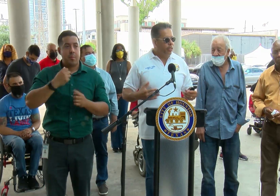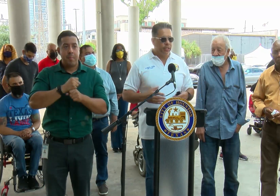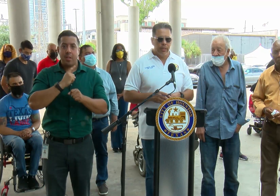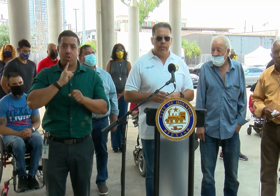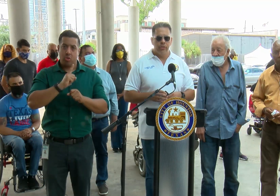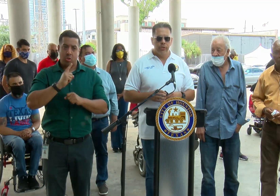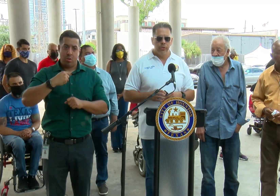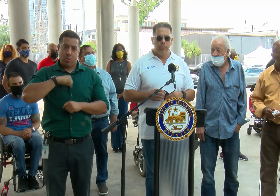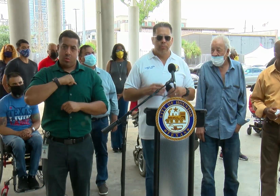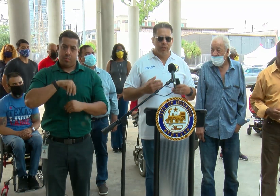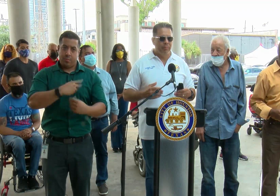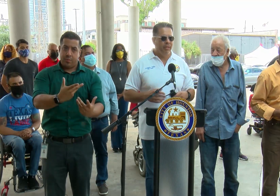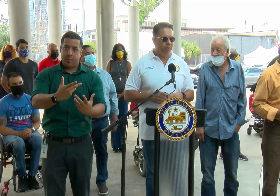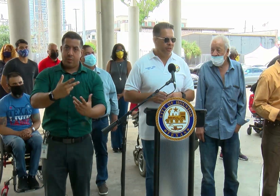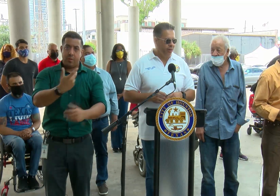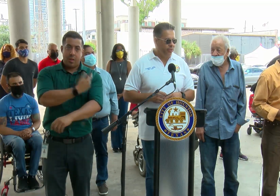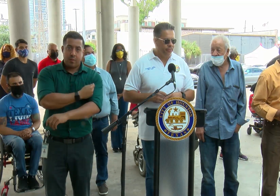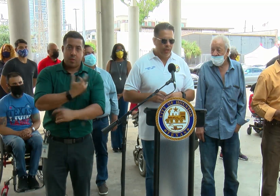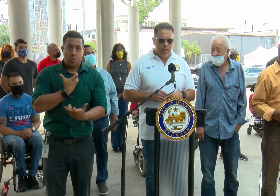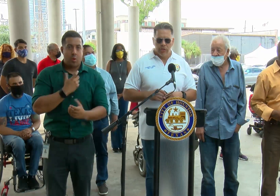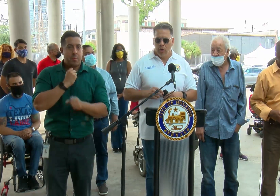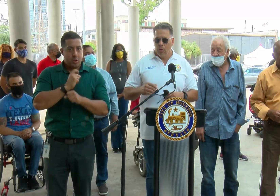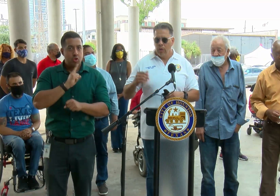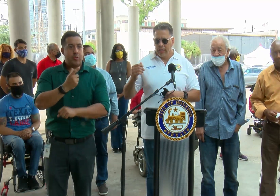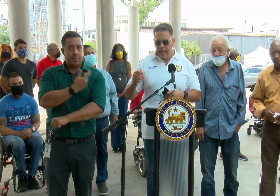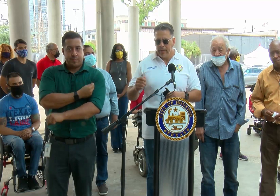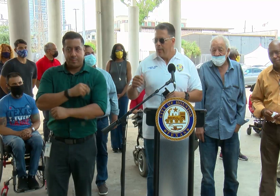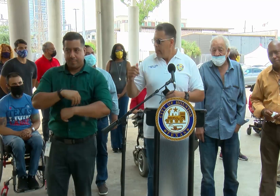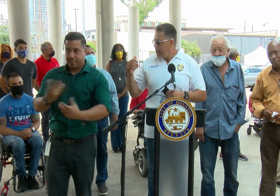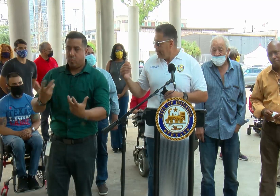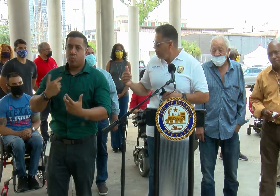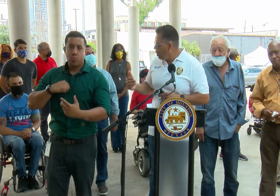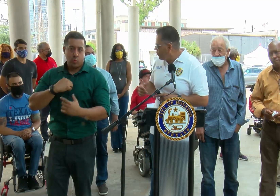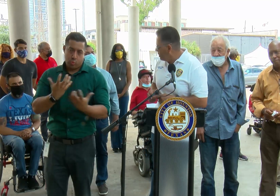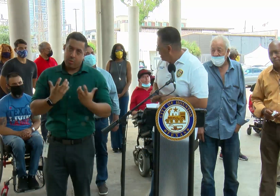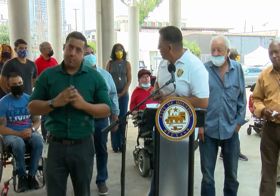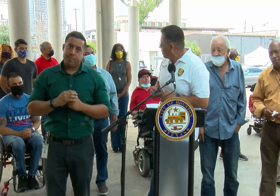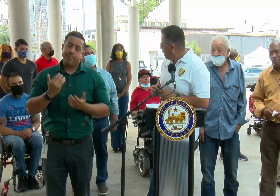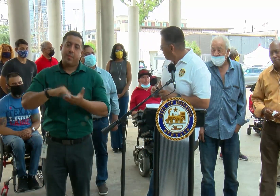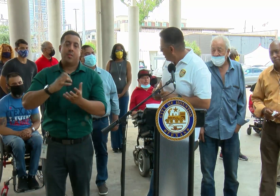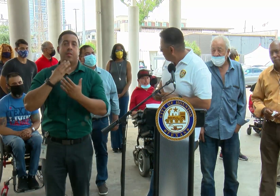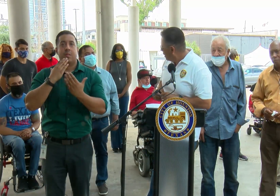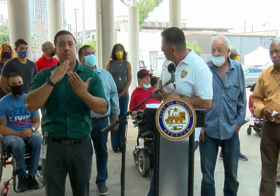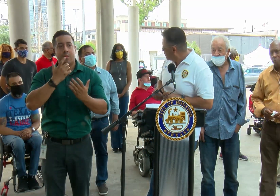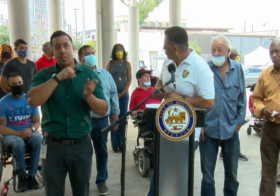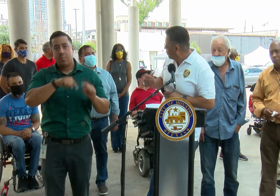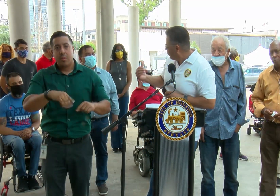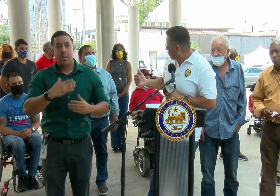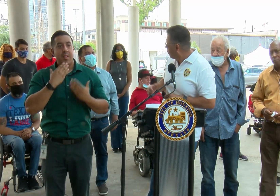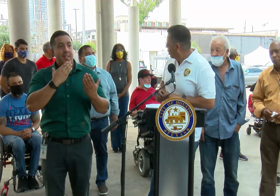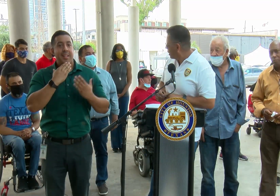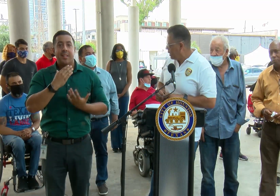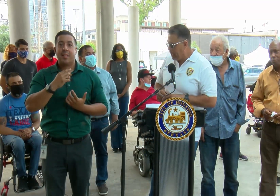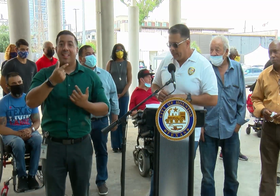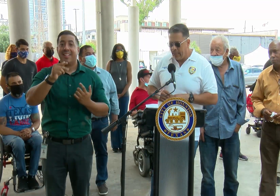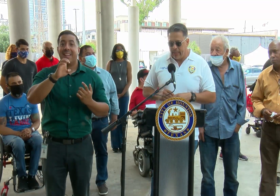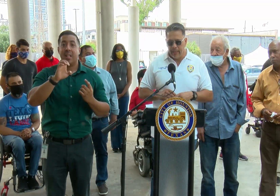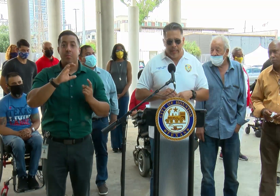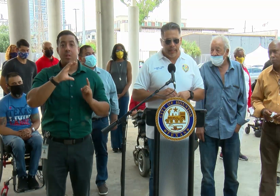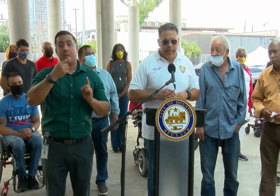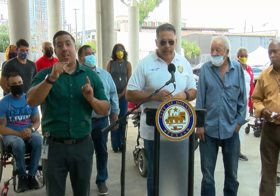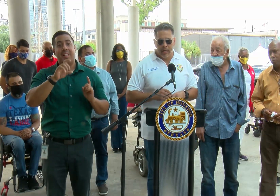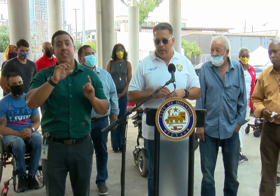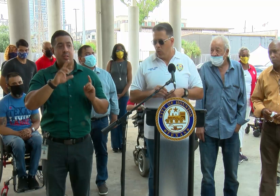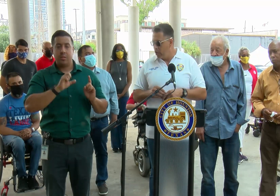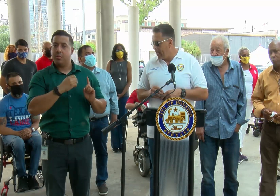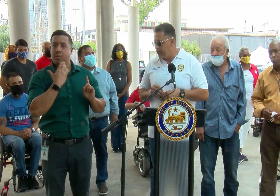we want to put them in people's arms. So again, thank you all for being out here. Thank you, Dave Casares, for your work and